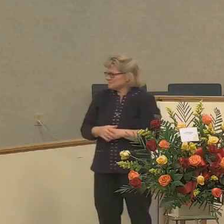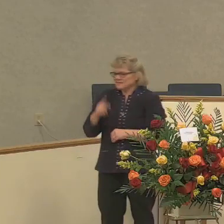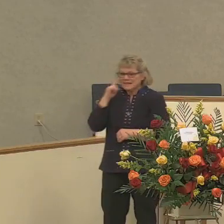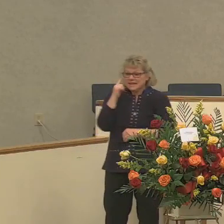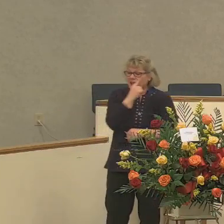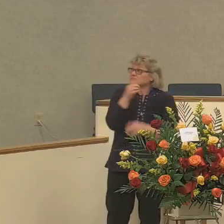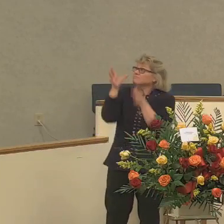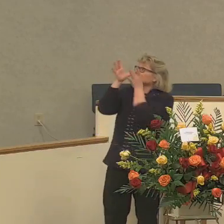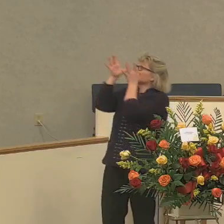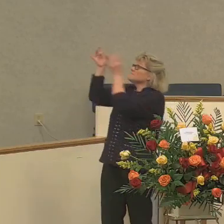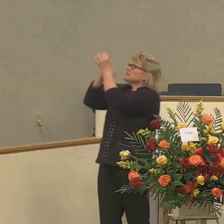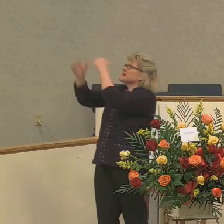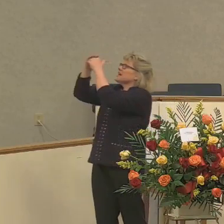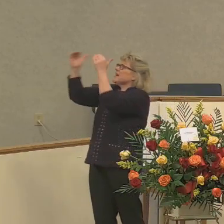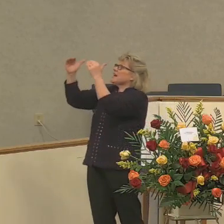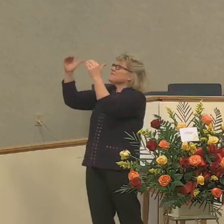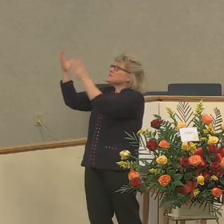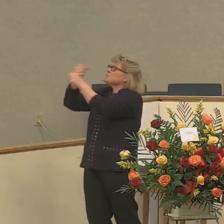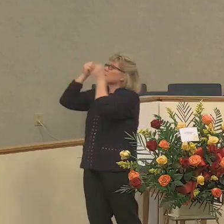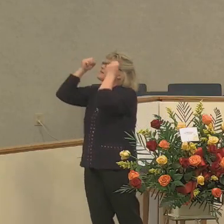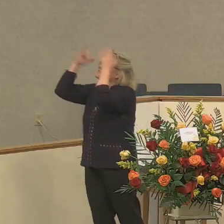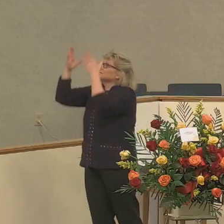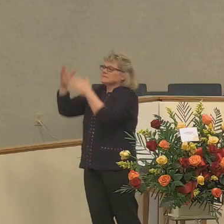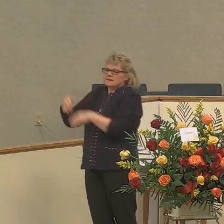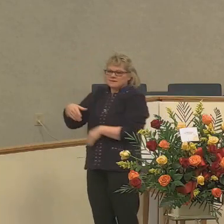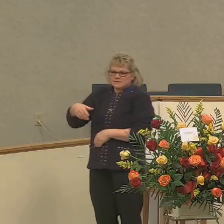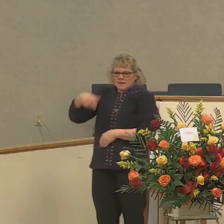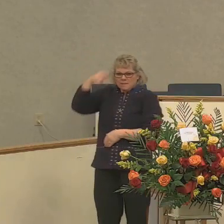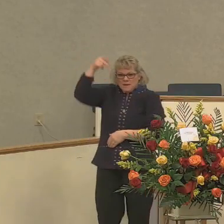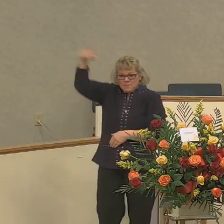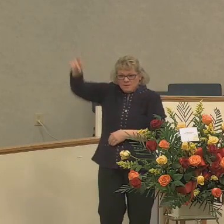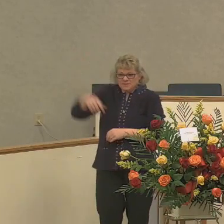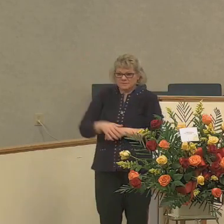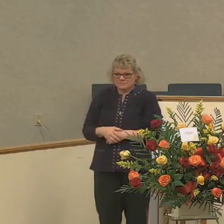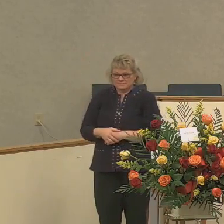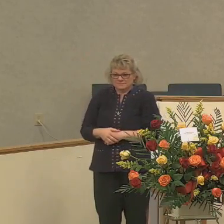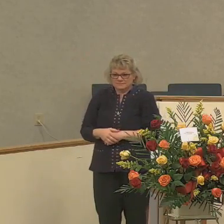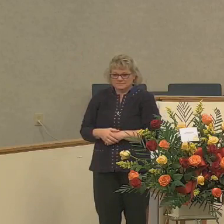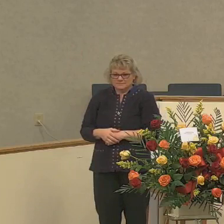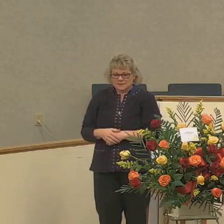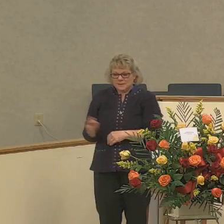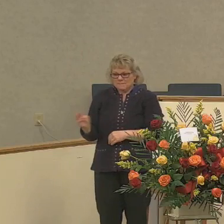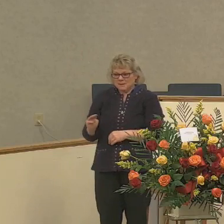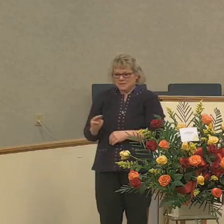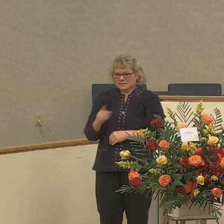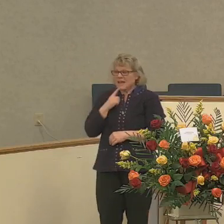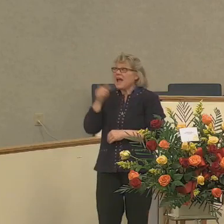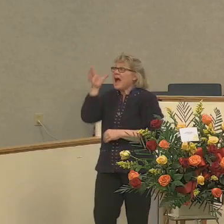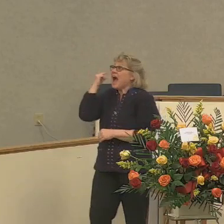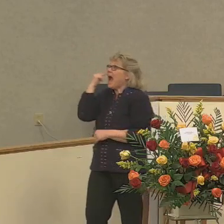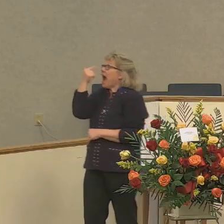on heaven. Keep your eyes on the prize. Keep your eyes on Papa, right? As Brother Marion would say,